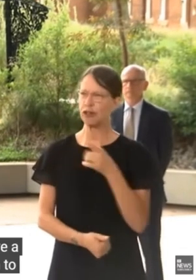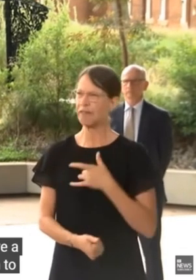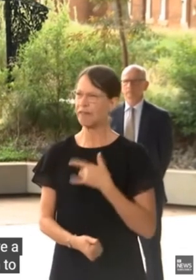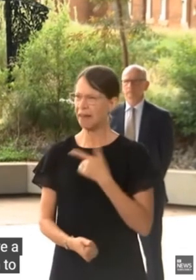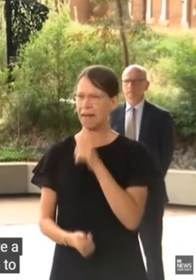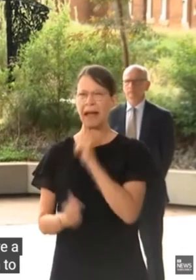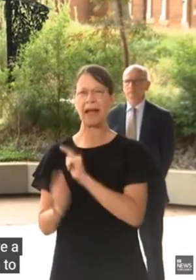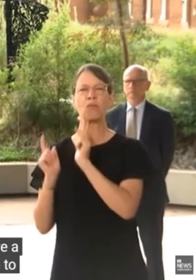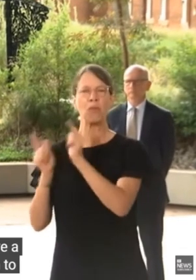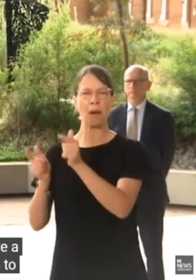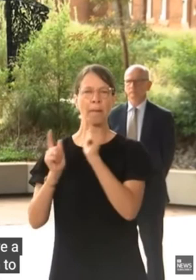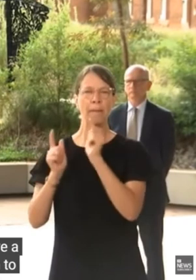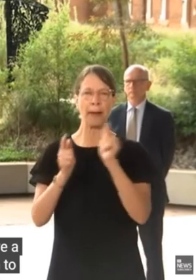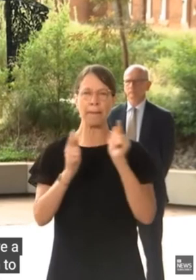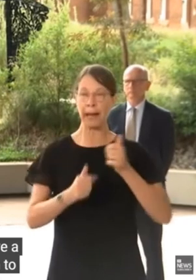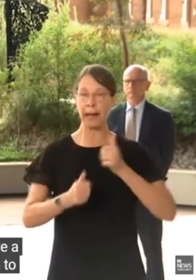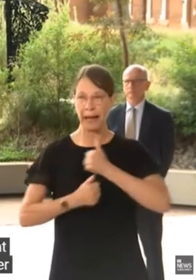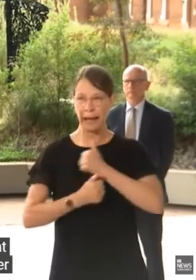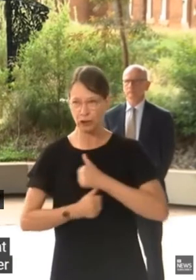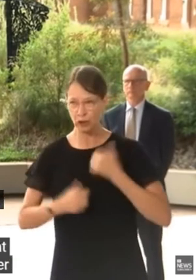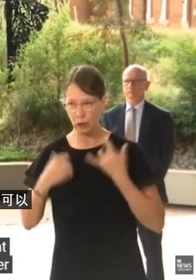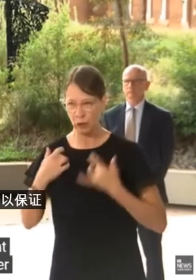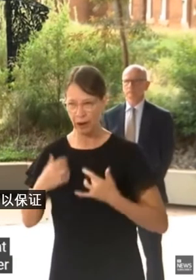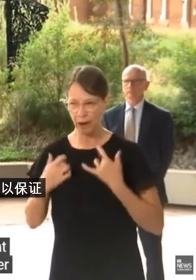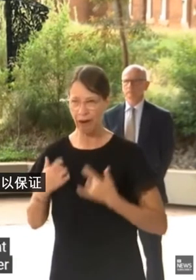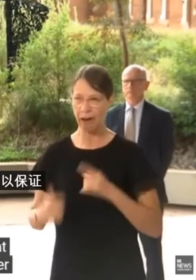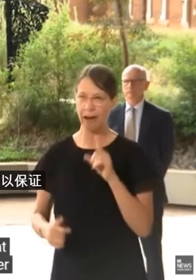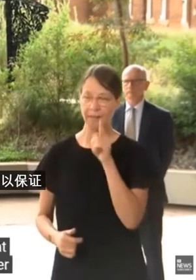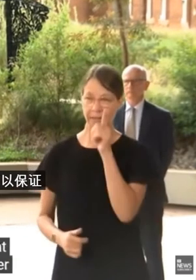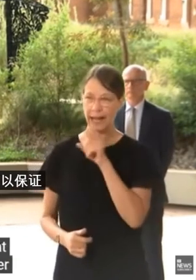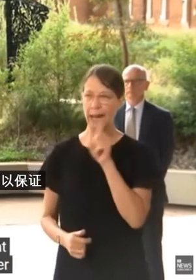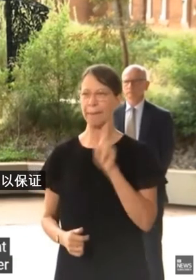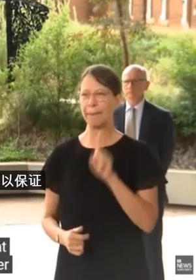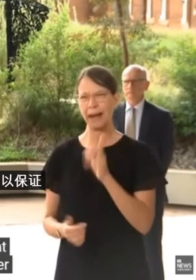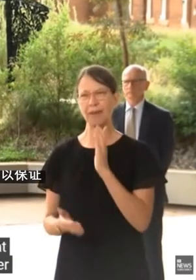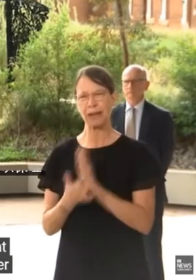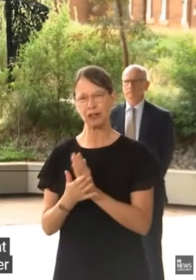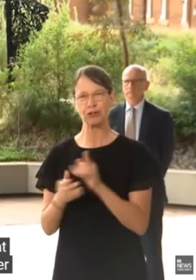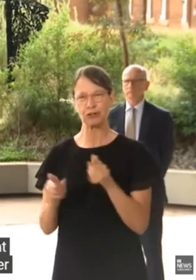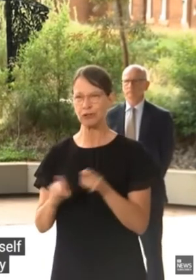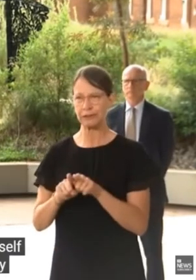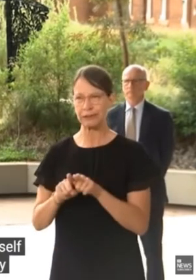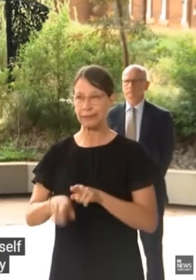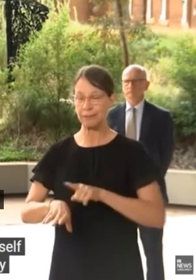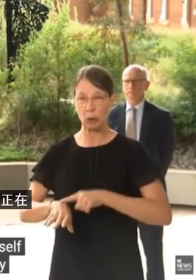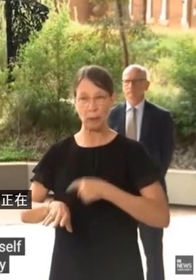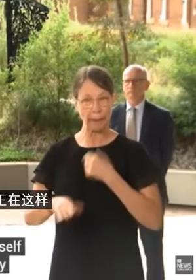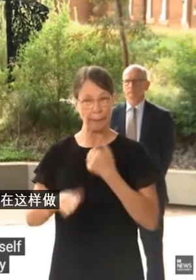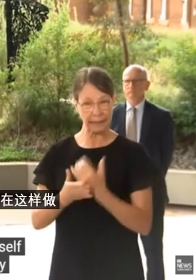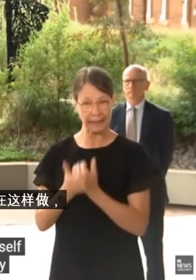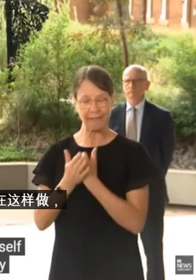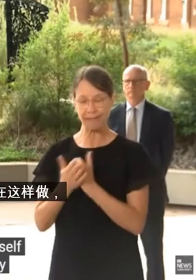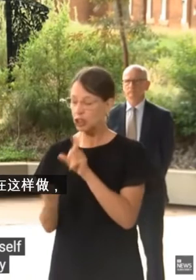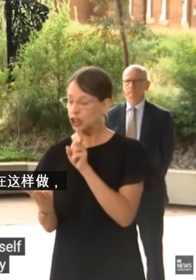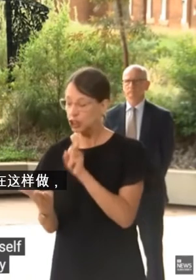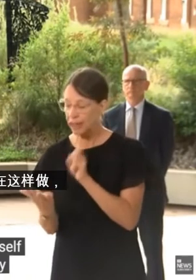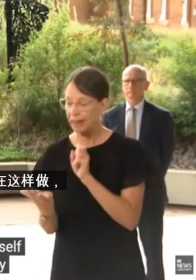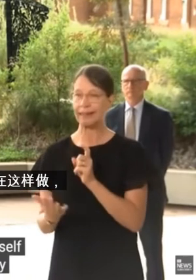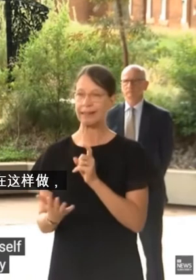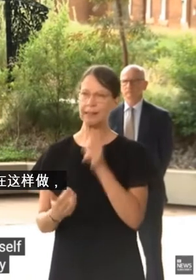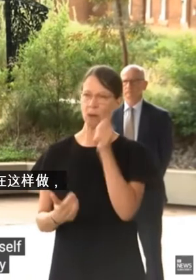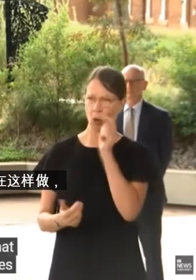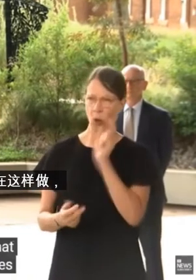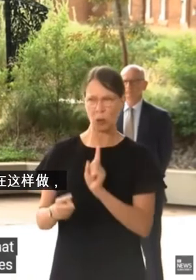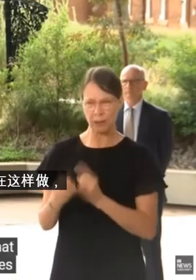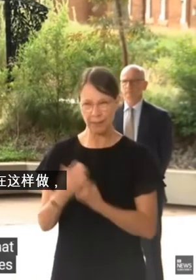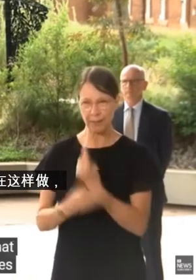enjoy the best that New South Wales has to offer in a way where you keep yourself, your friends and your family safe. And people are doing that right across New